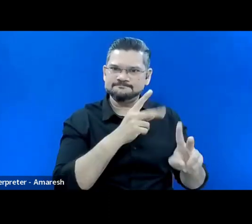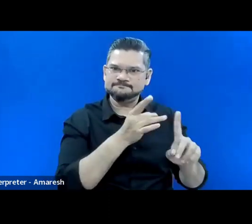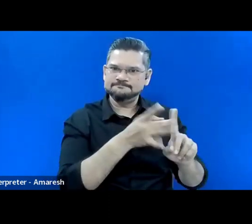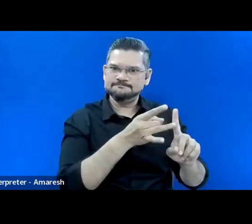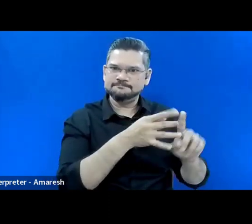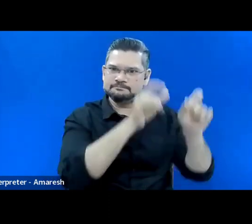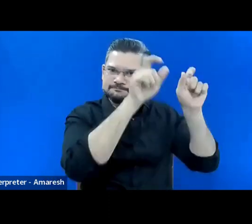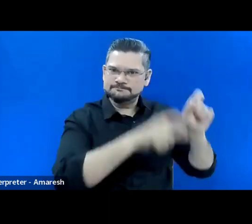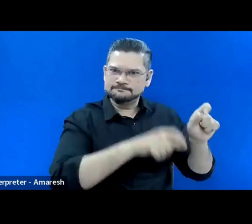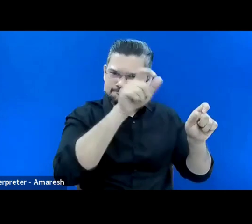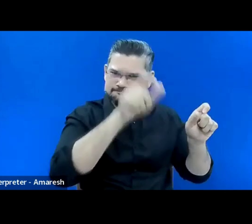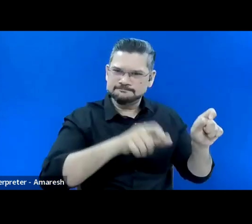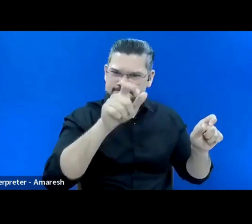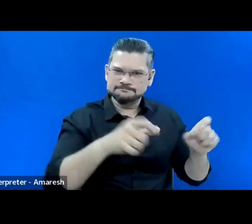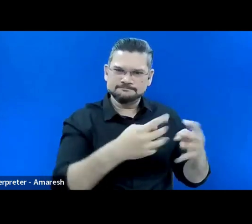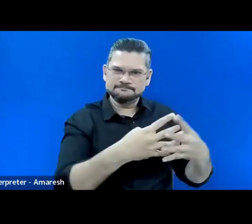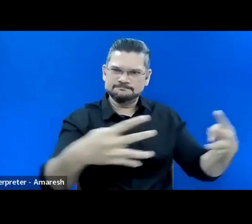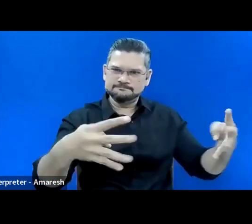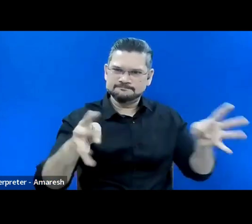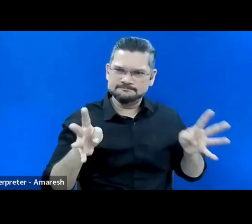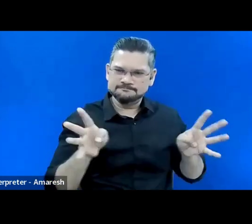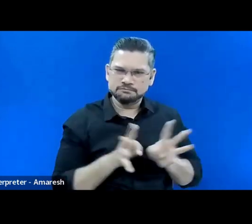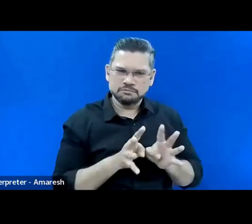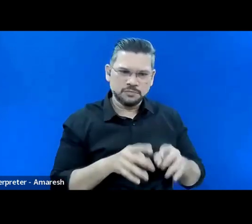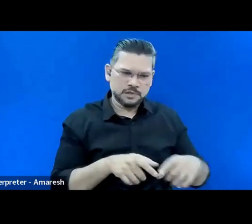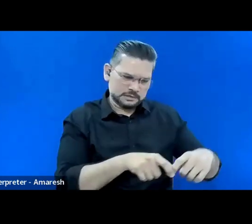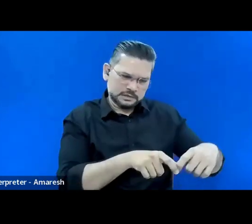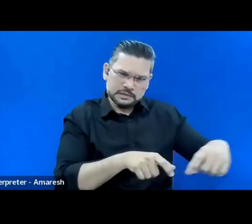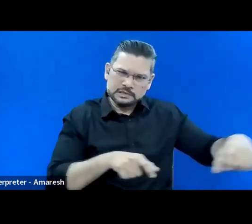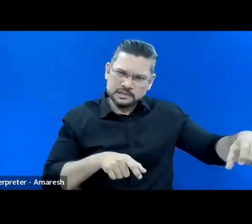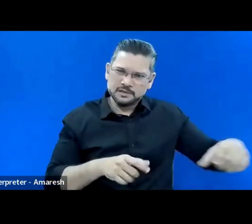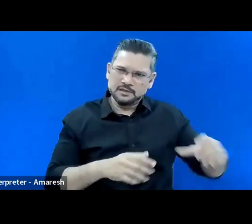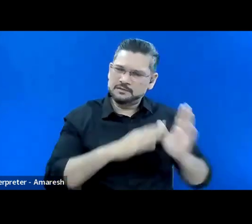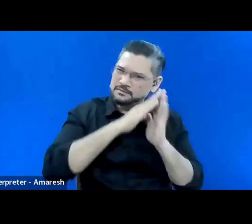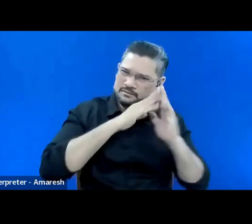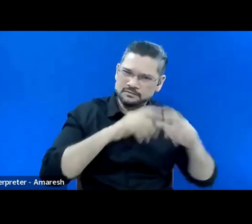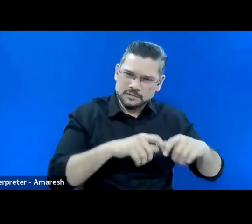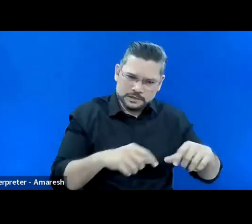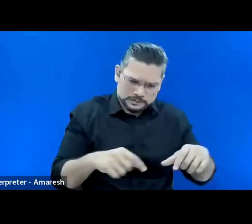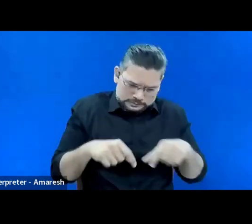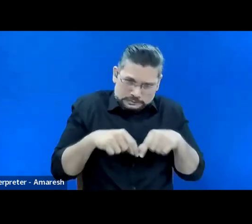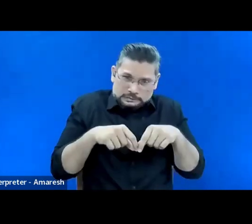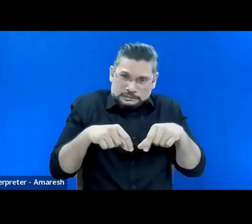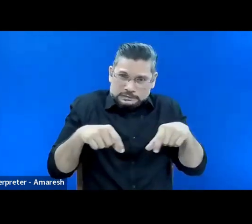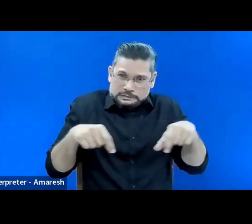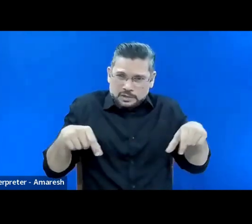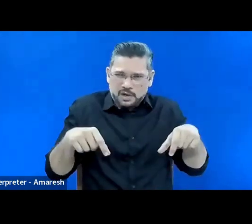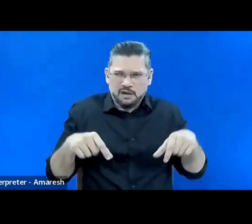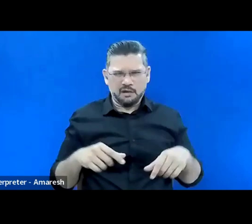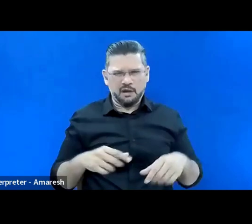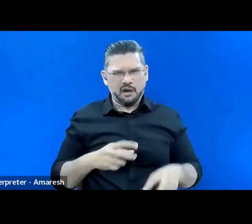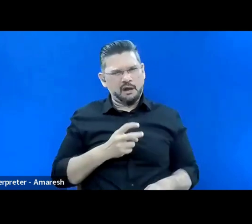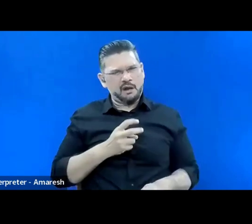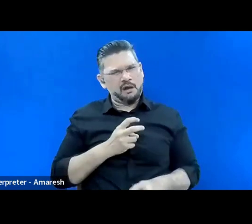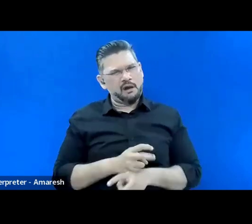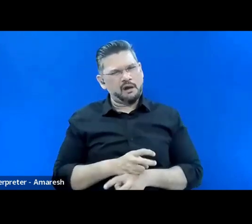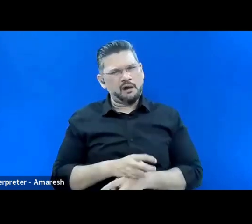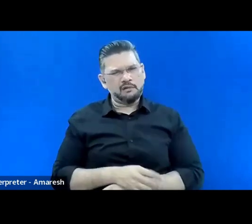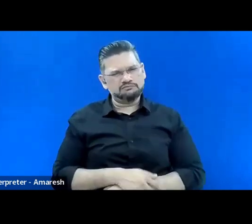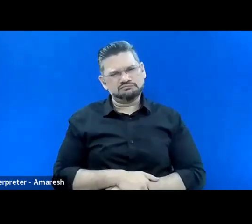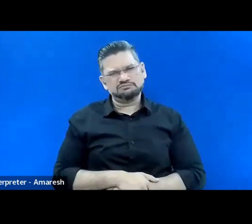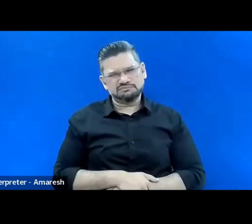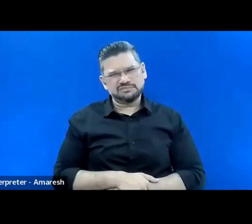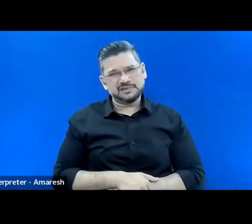the mattresses, you sit on their mattresses, it's like only a few inch, and can only imagine what they go through at night. So